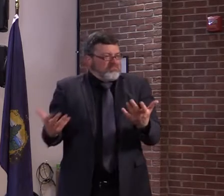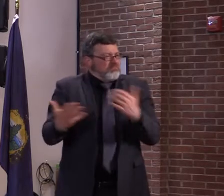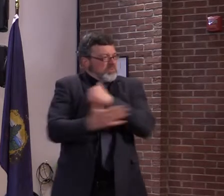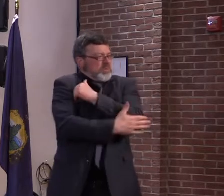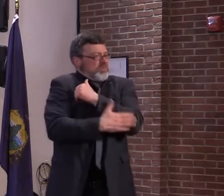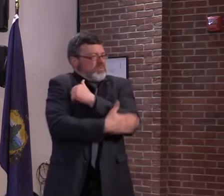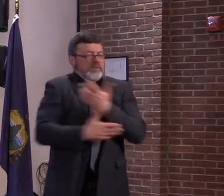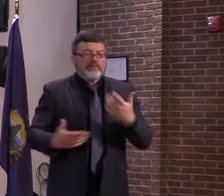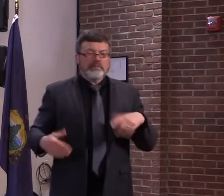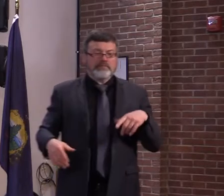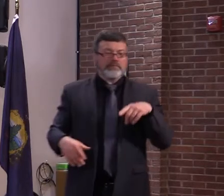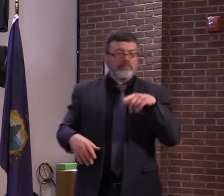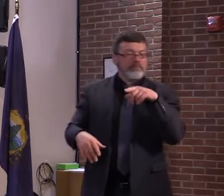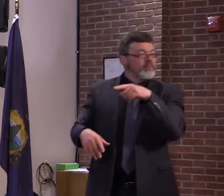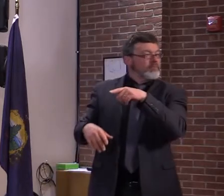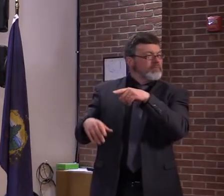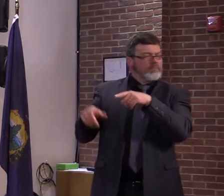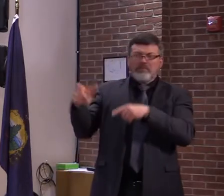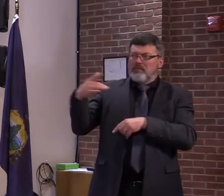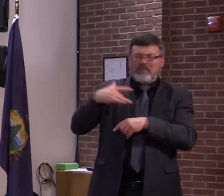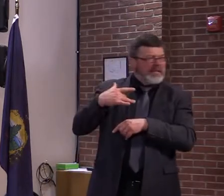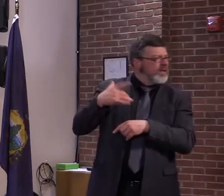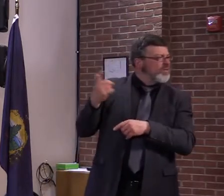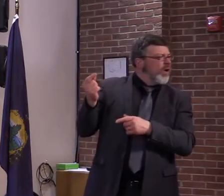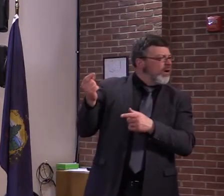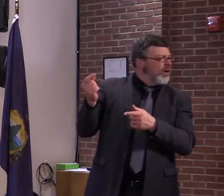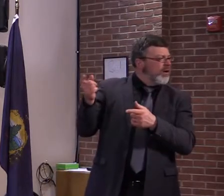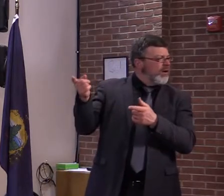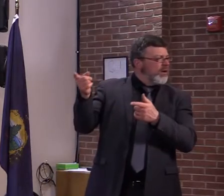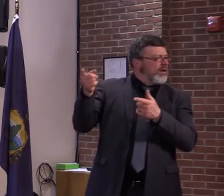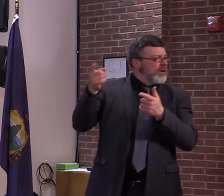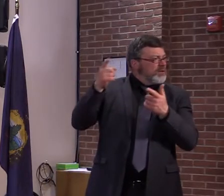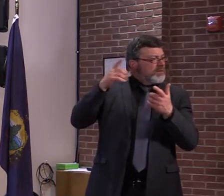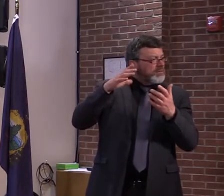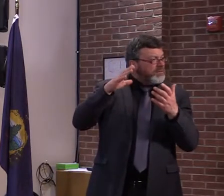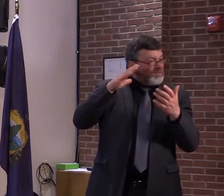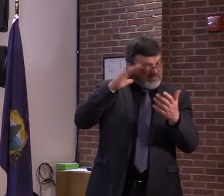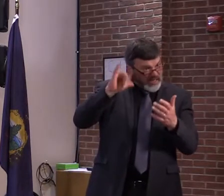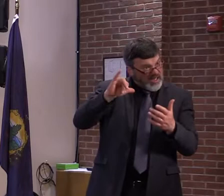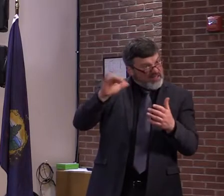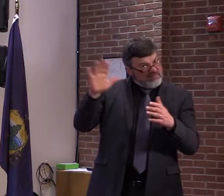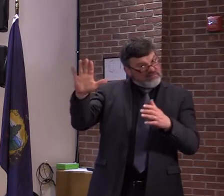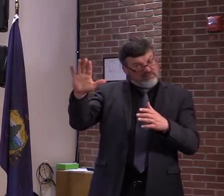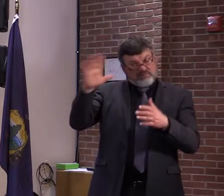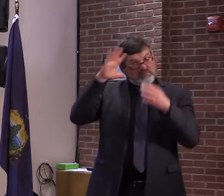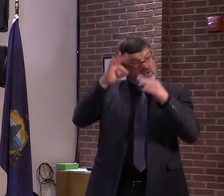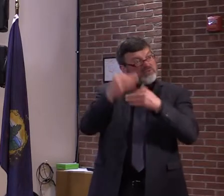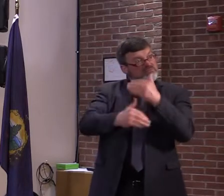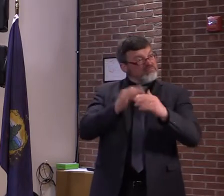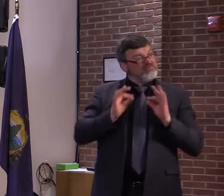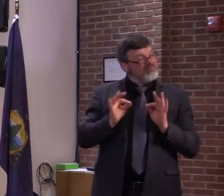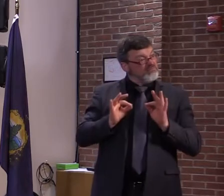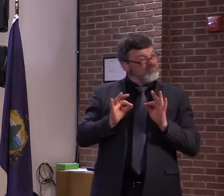very cautionary thing. So, you know, time will tell. I don't know the appetite of people in Philadelphia